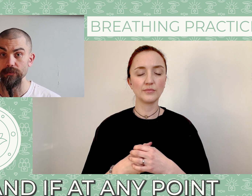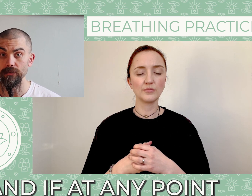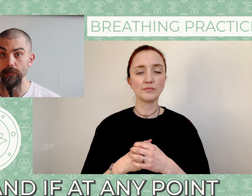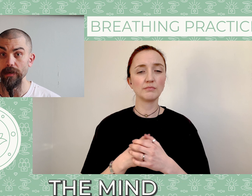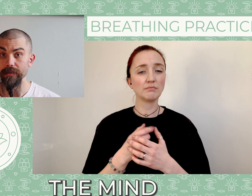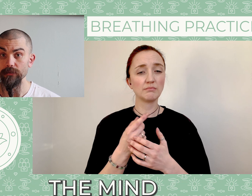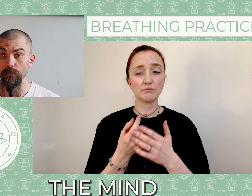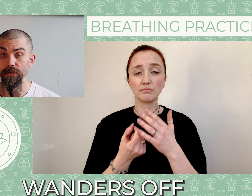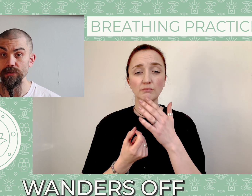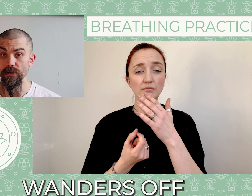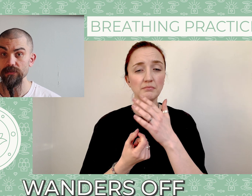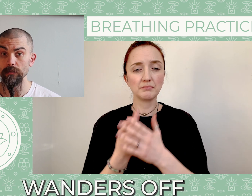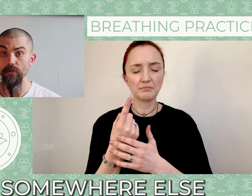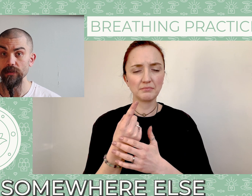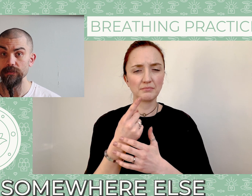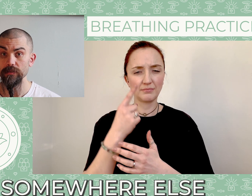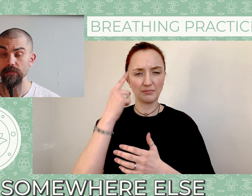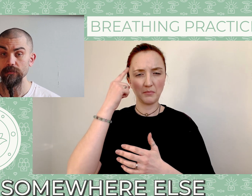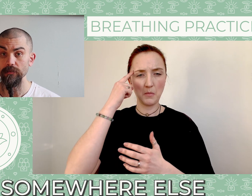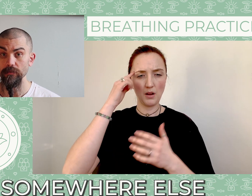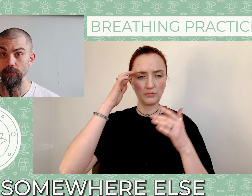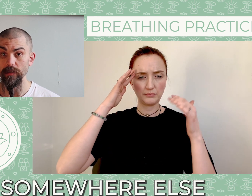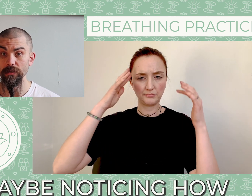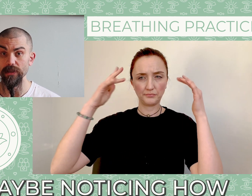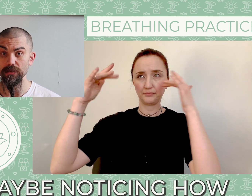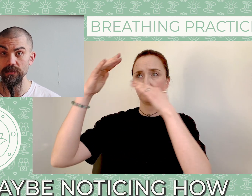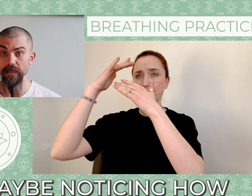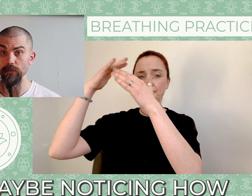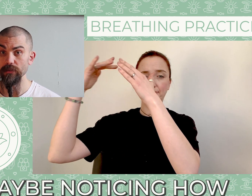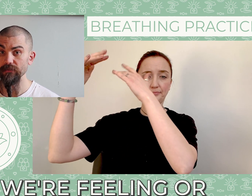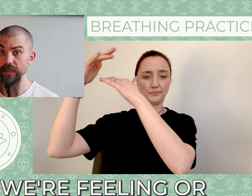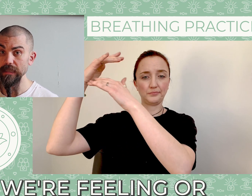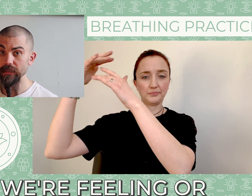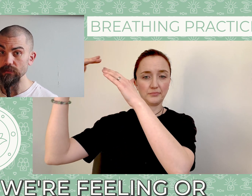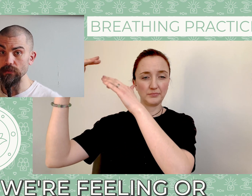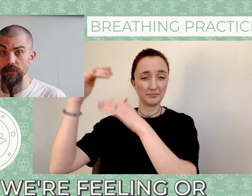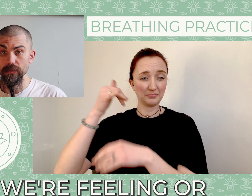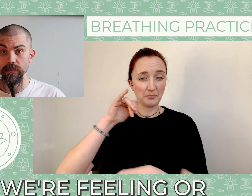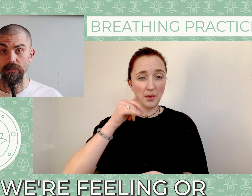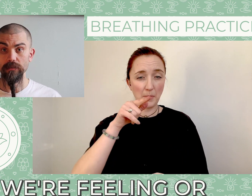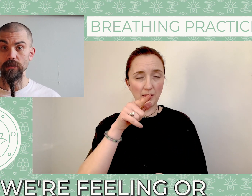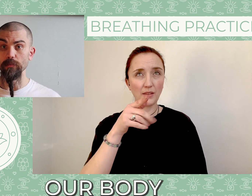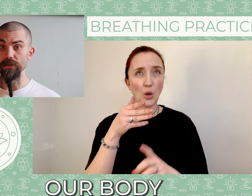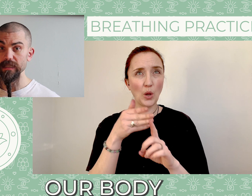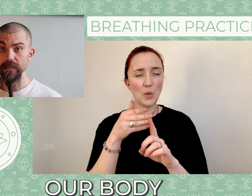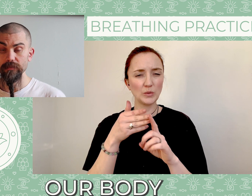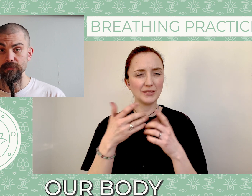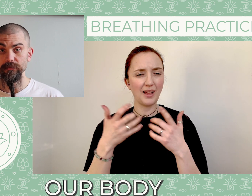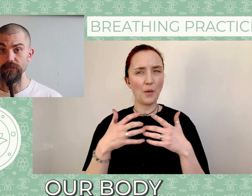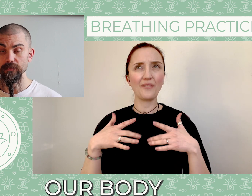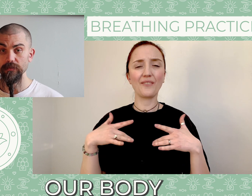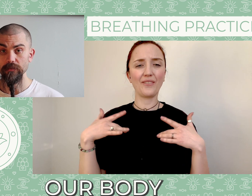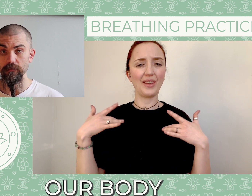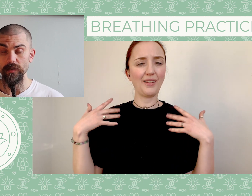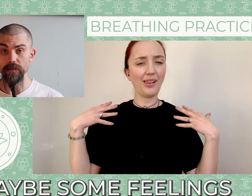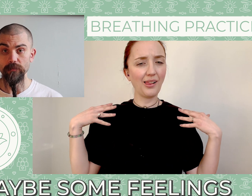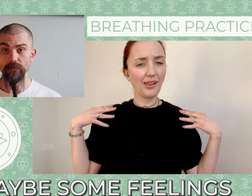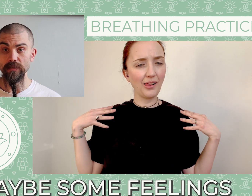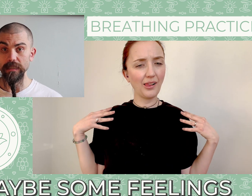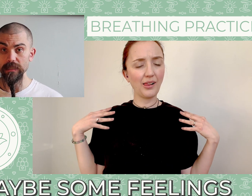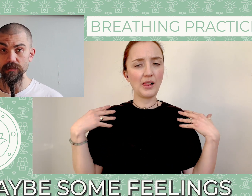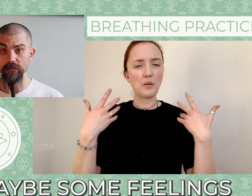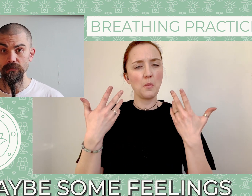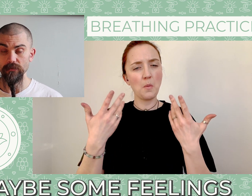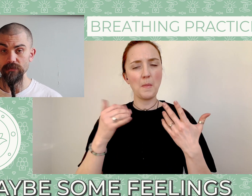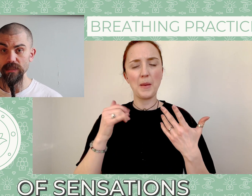if at any point the mind wanders off somewhere else, maybe noticing how we're feeling or our body, maybe